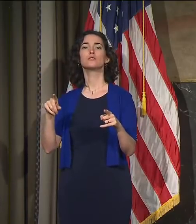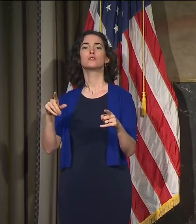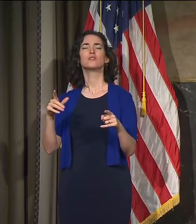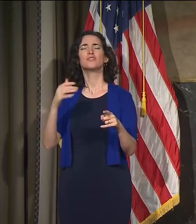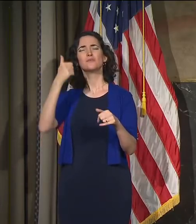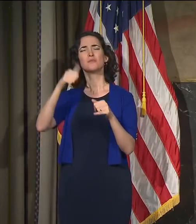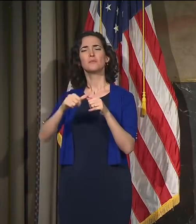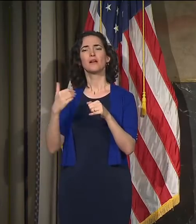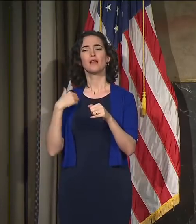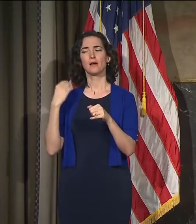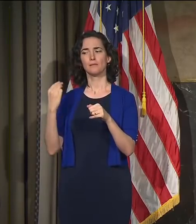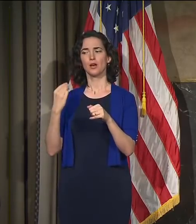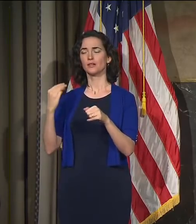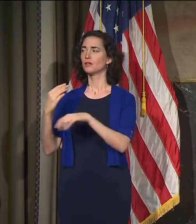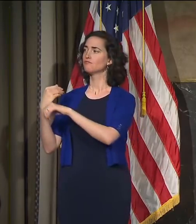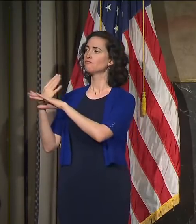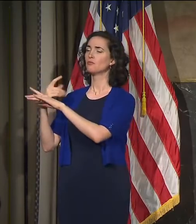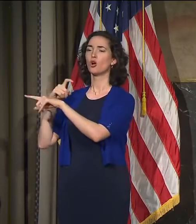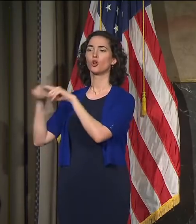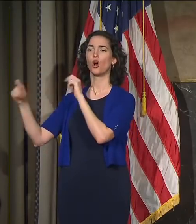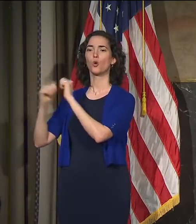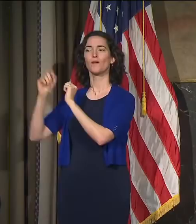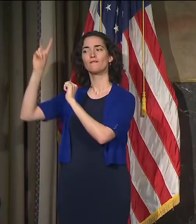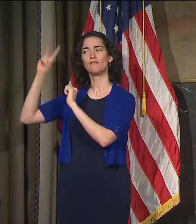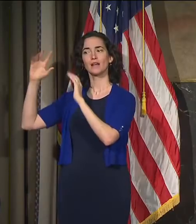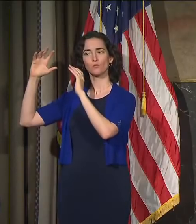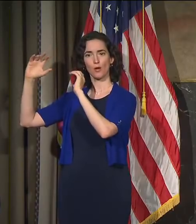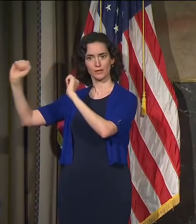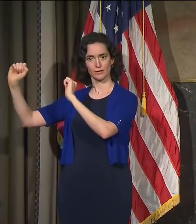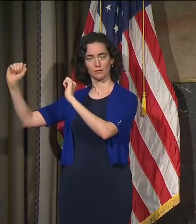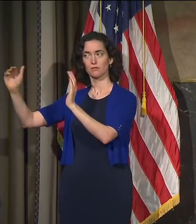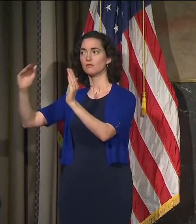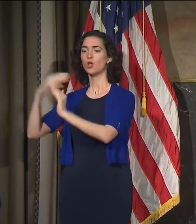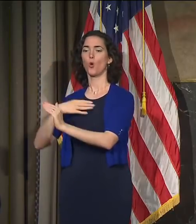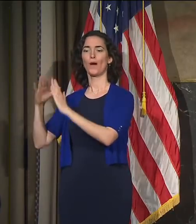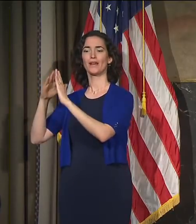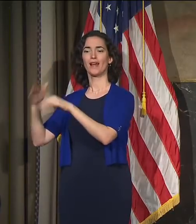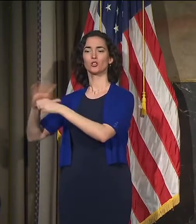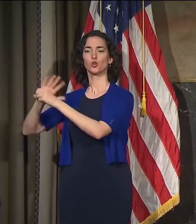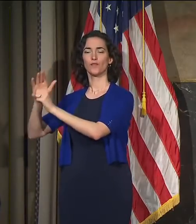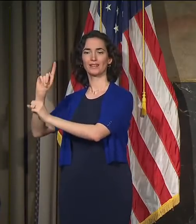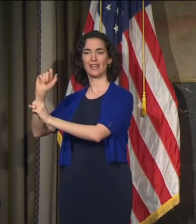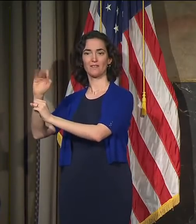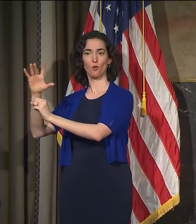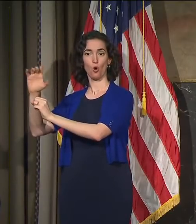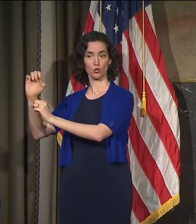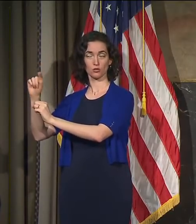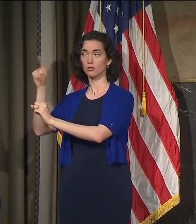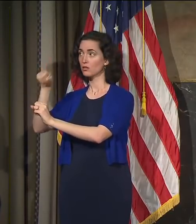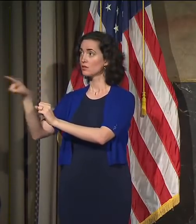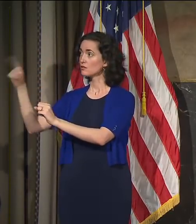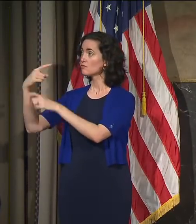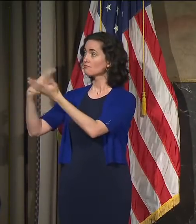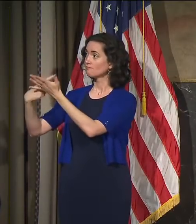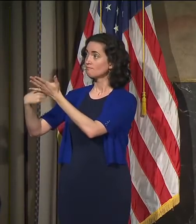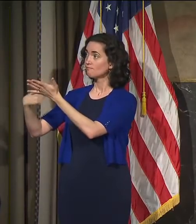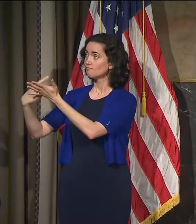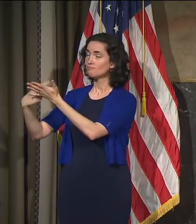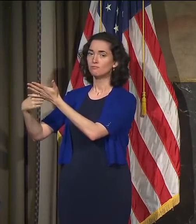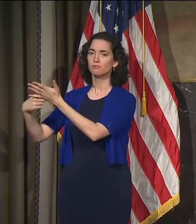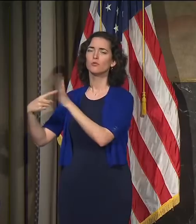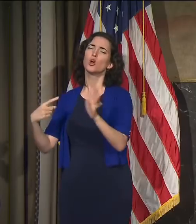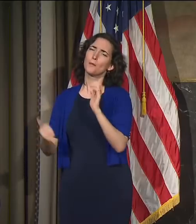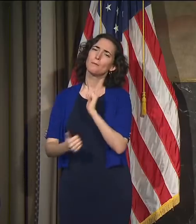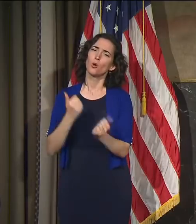conference call that we did with the Vice President and the White House Coronavirus Task Force. And much of that call had to do with vaccines